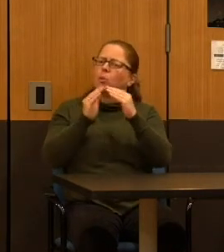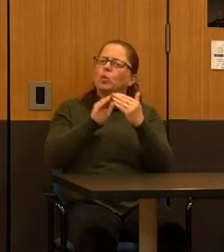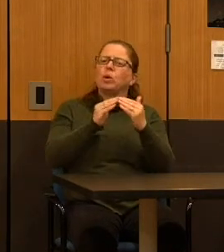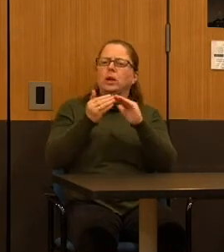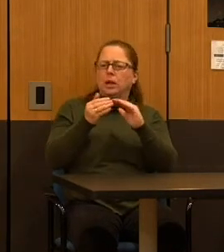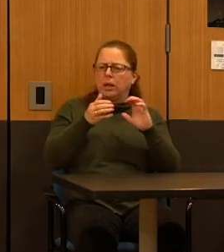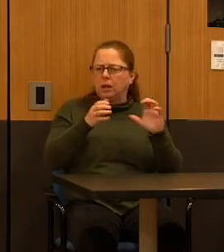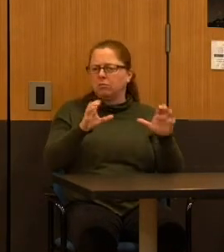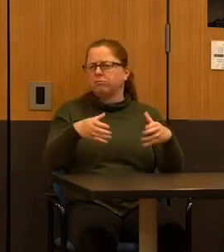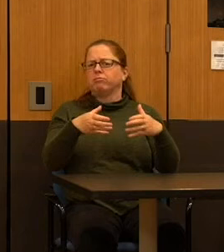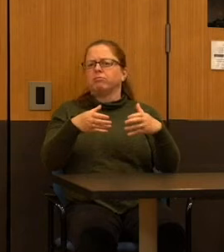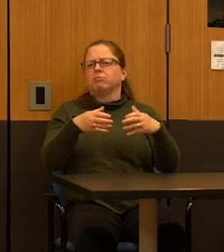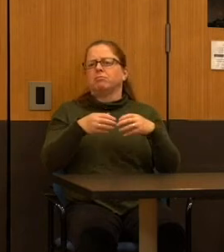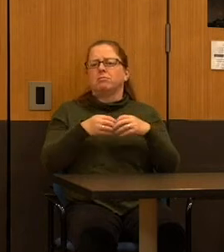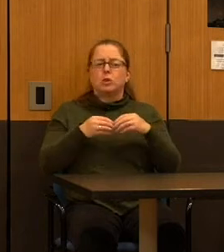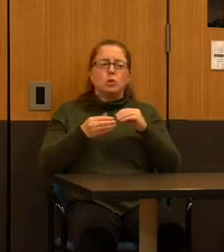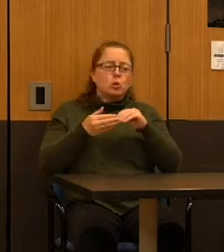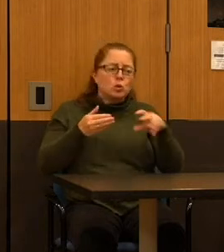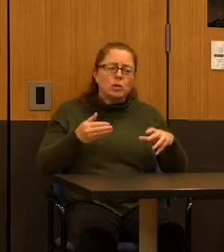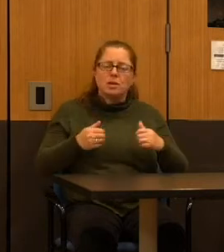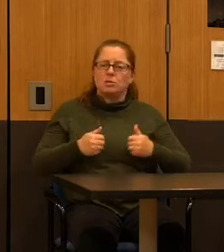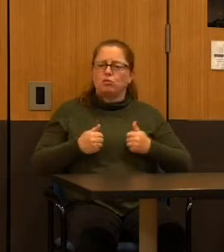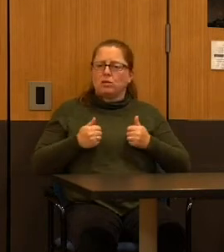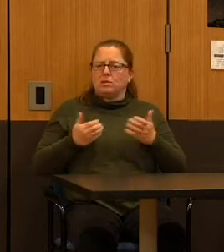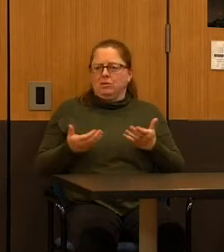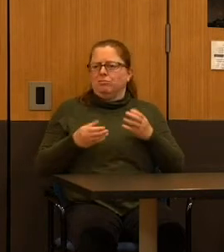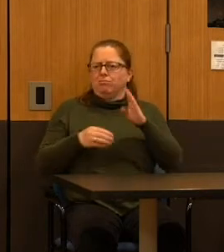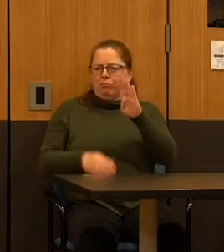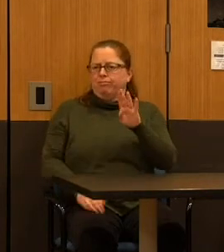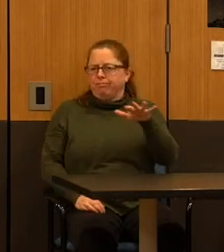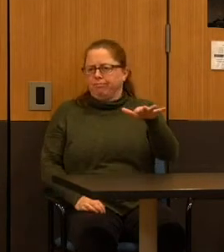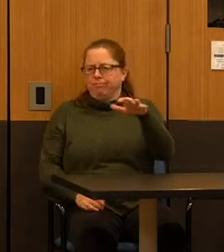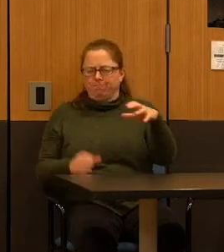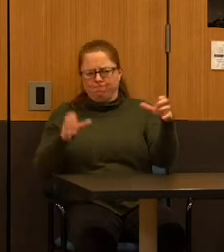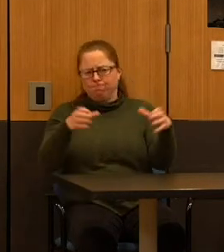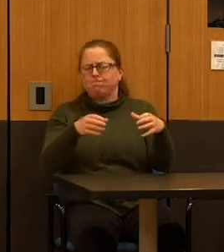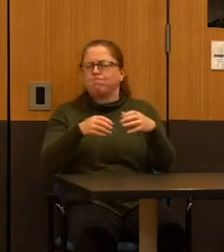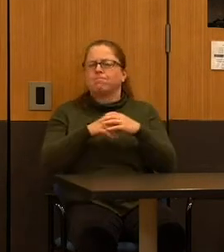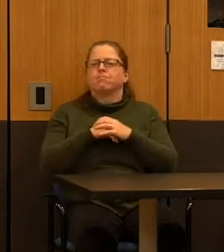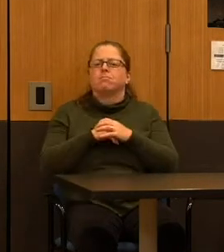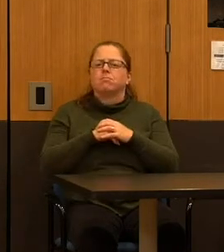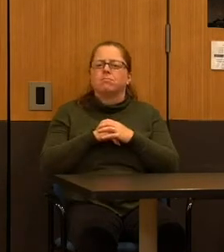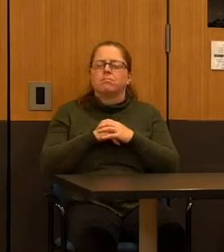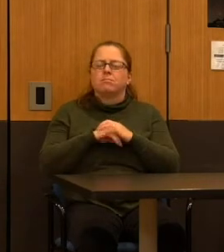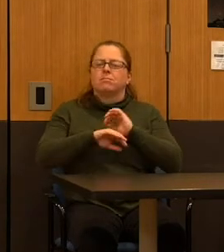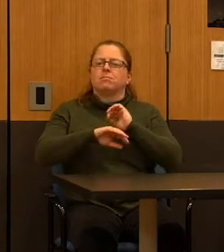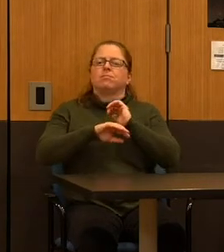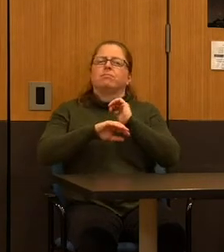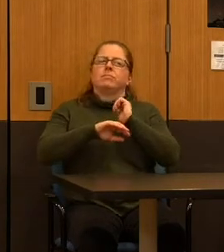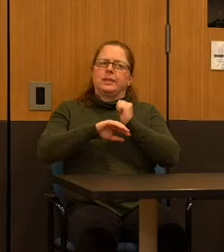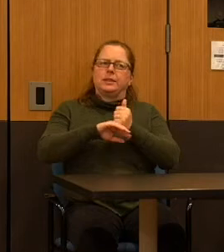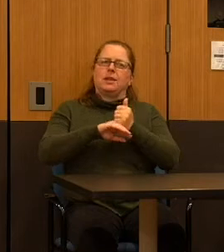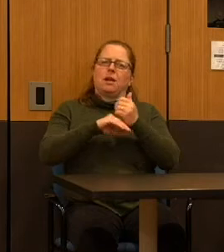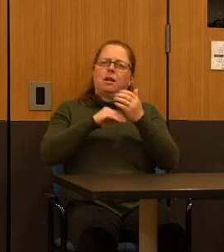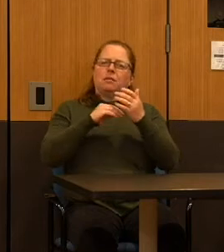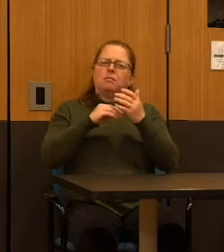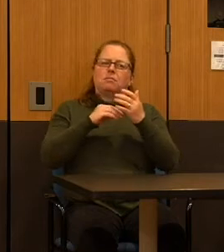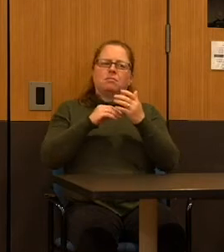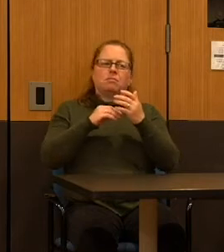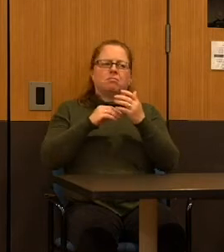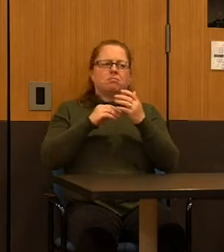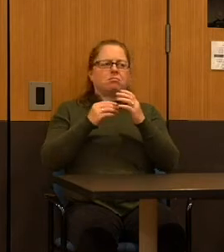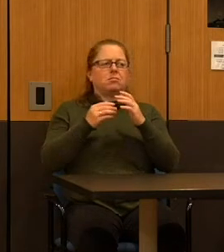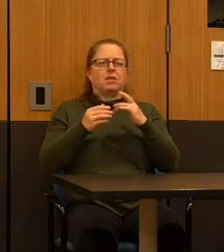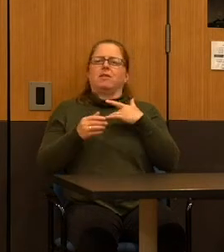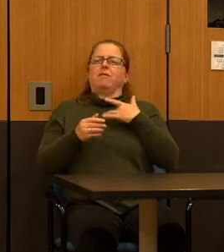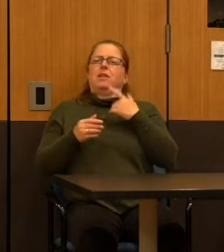and residents in Berkeley. And therefore, kind of the tone is set by them as participants,